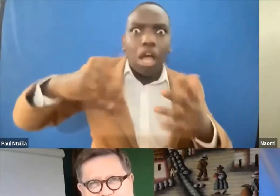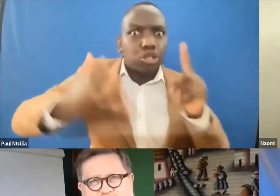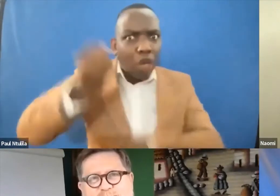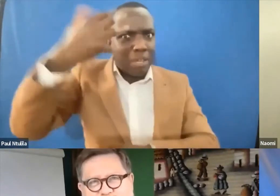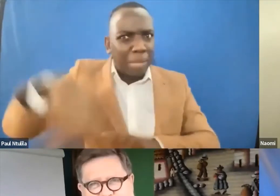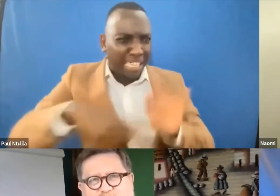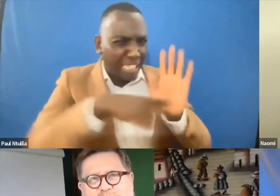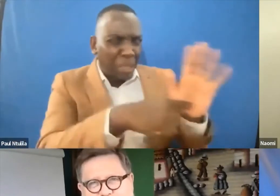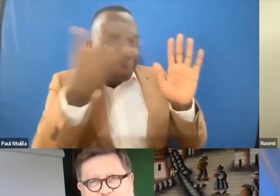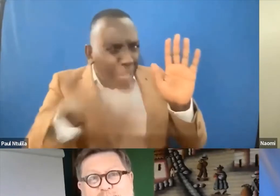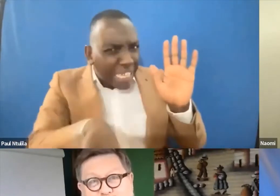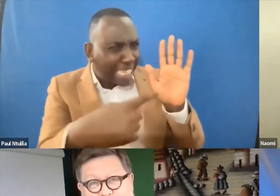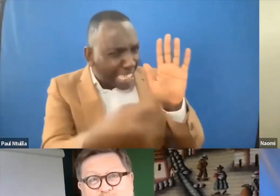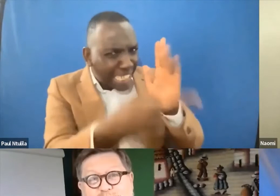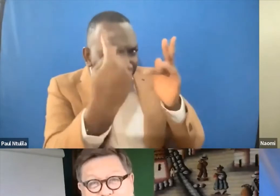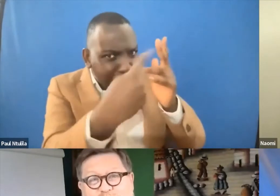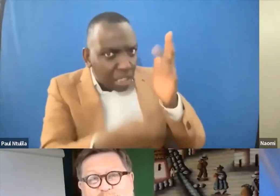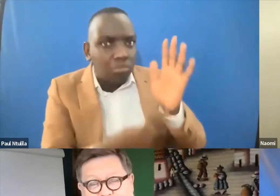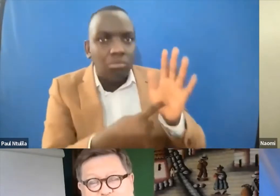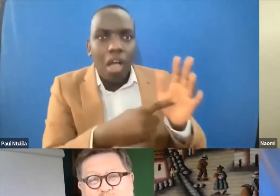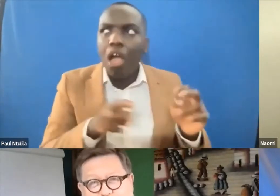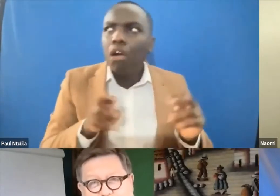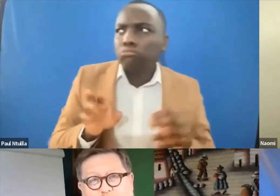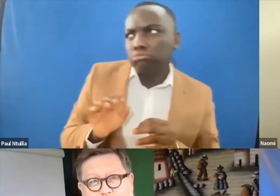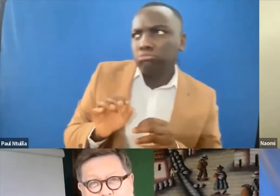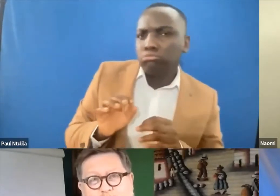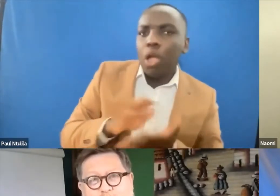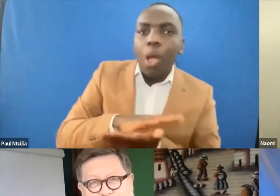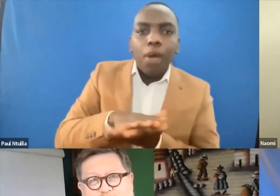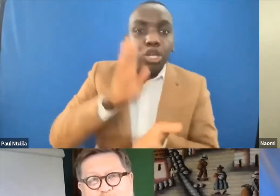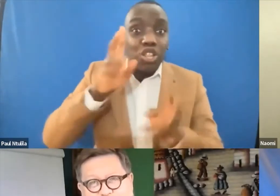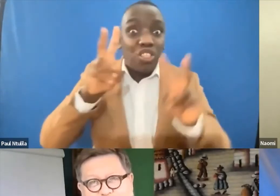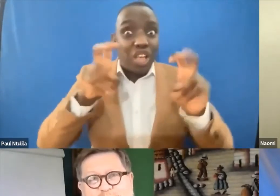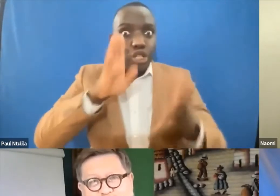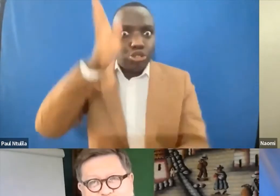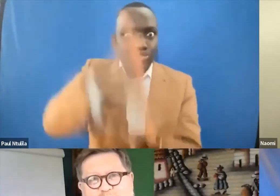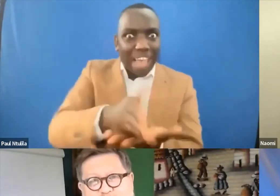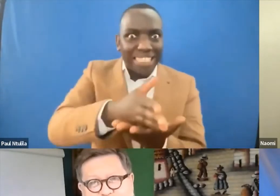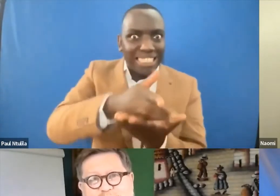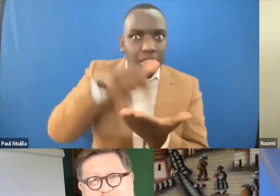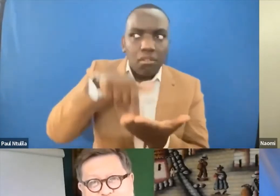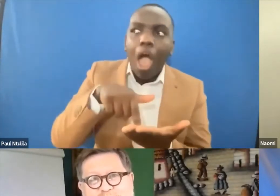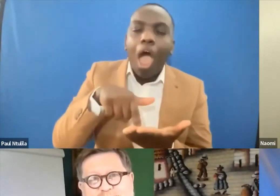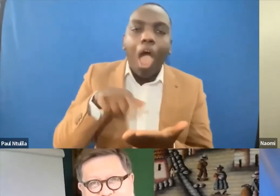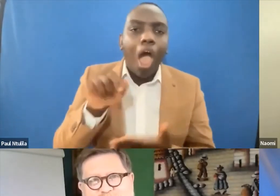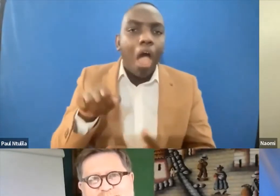that case of having to prove that you are able to do the job, that you have the necessary skills.